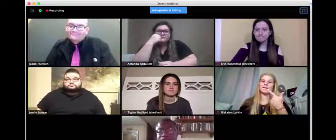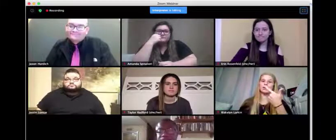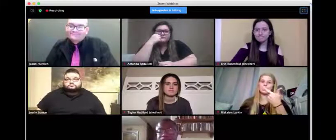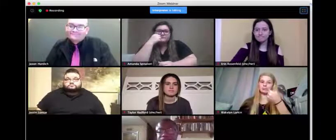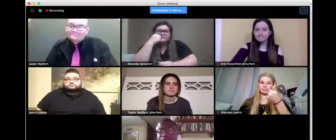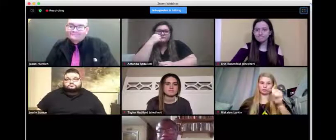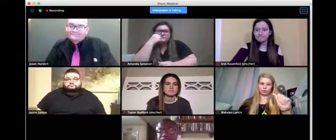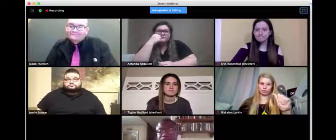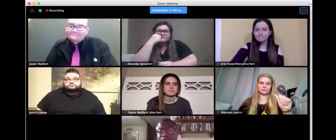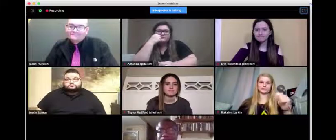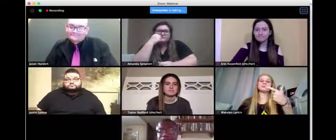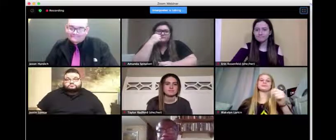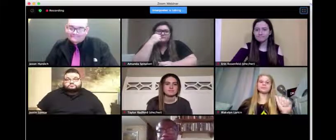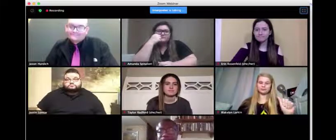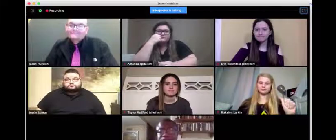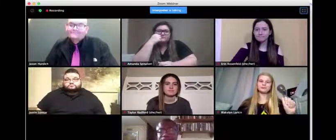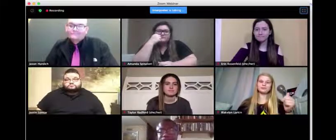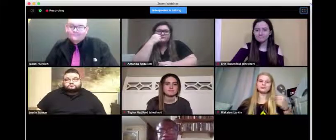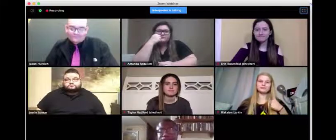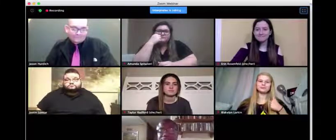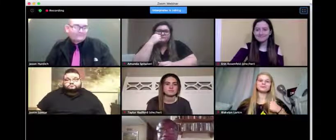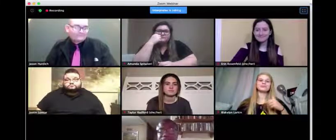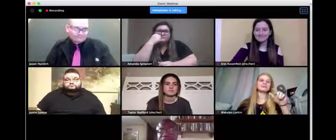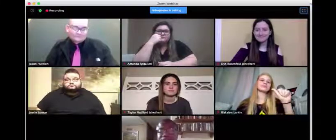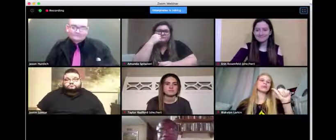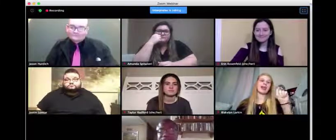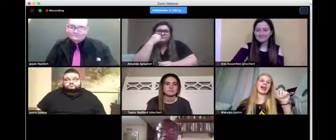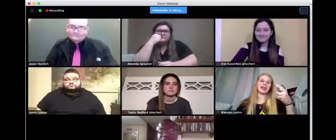Athens, Georgia. Whoop, whoop. Go Dogs.